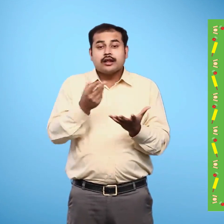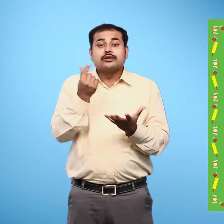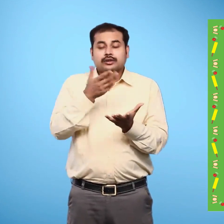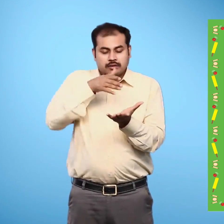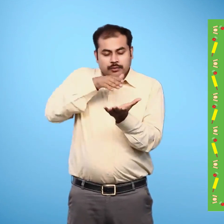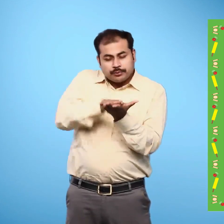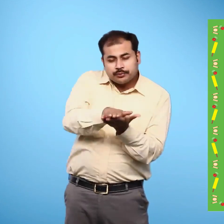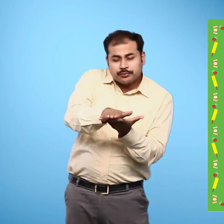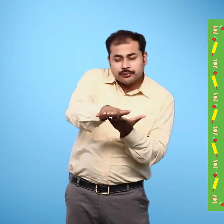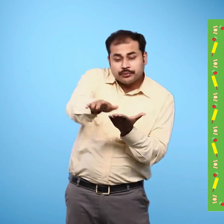Things which slide.